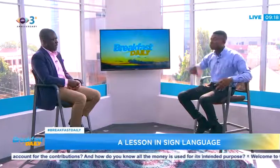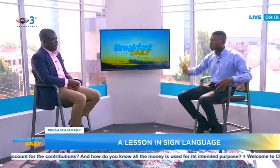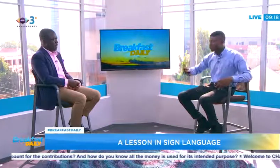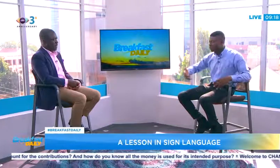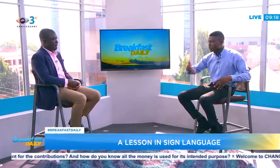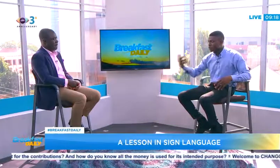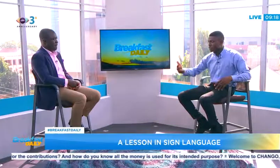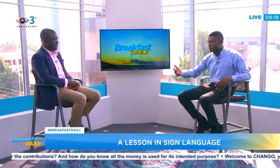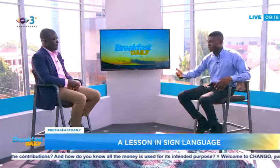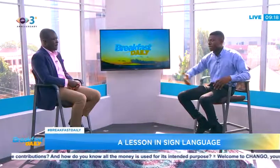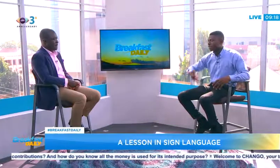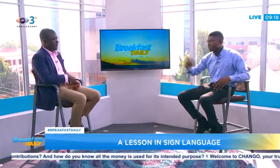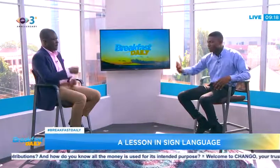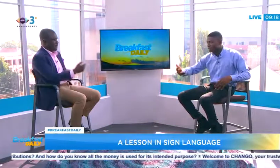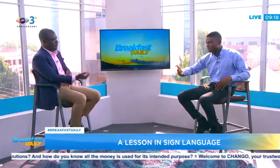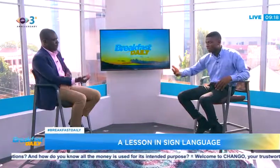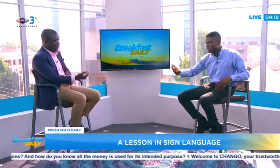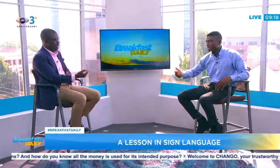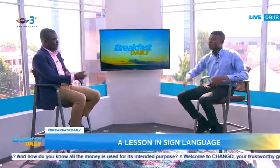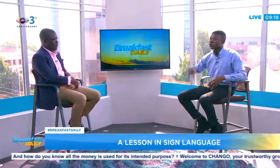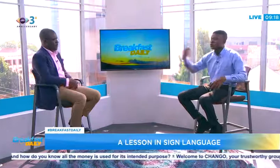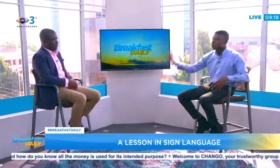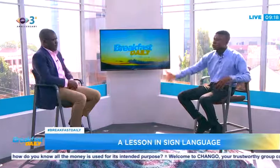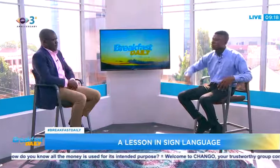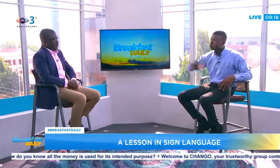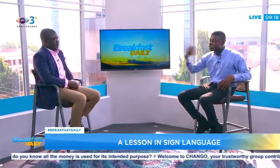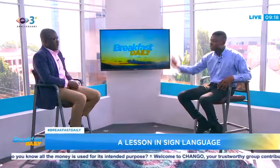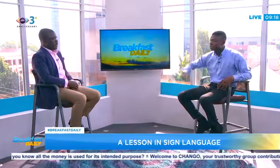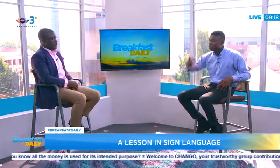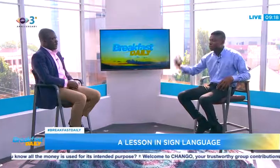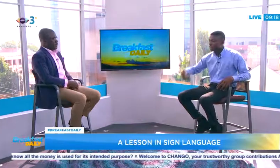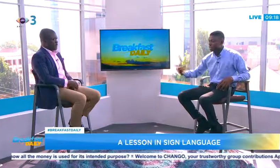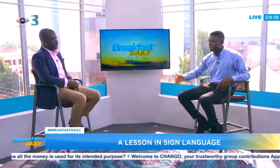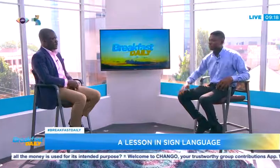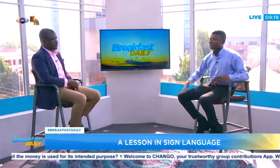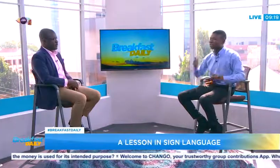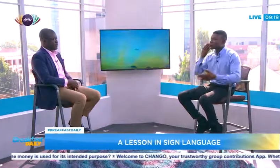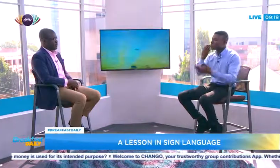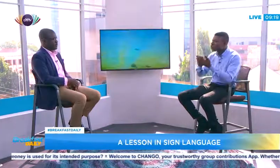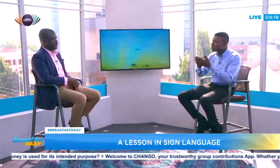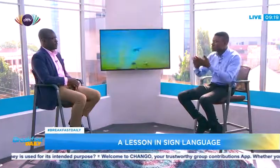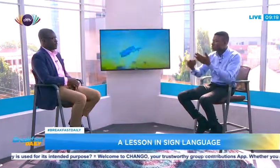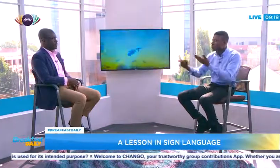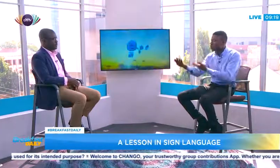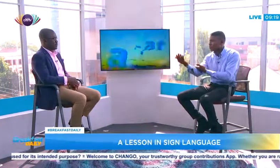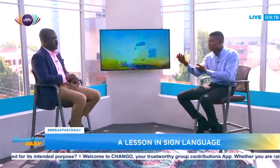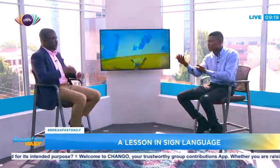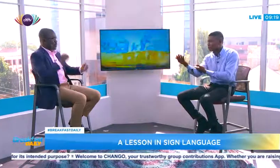who perform with the right are the dominant hands. So we mostly use the dominant hands. So good morning. Okay,